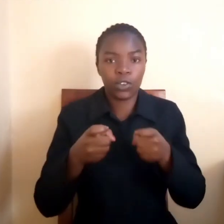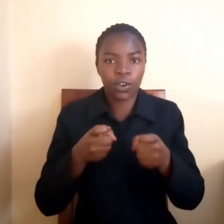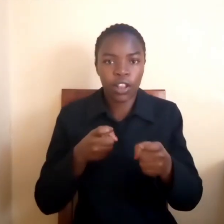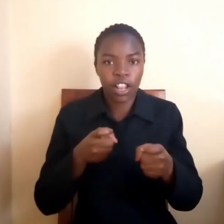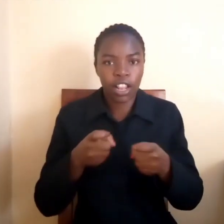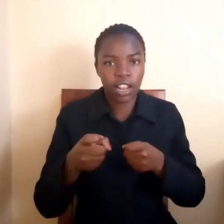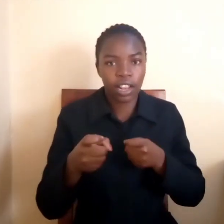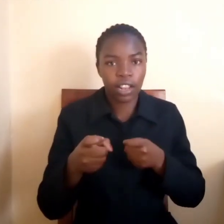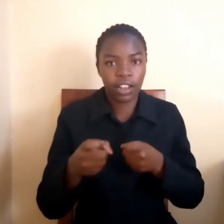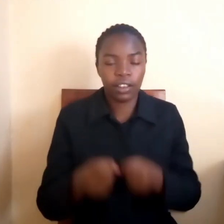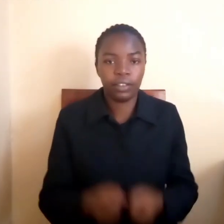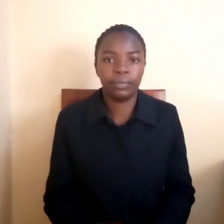Control,